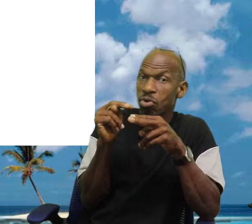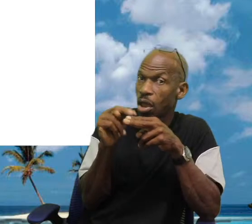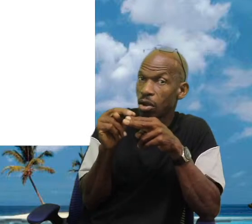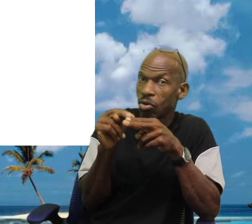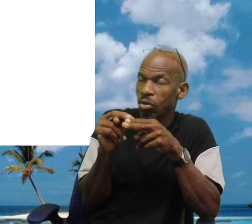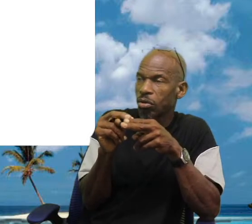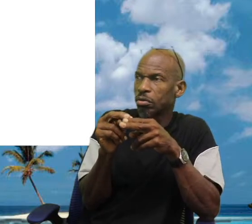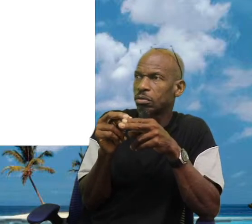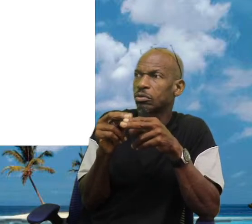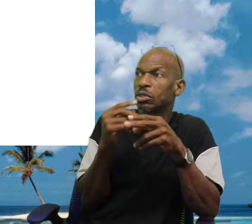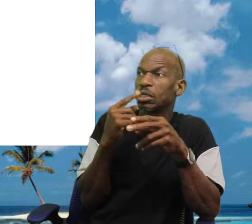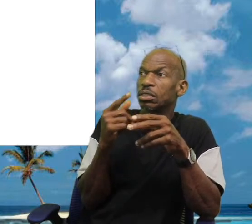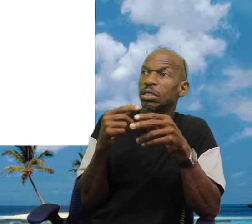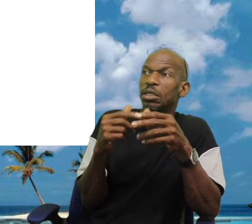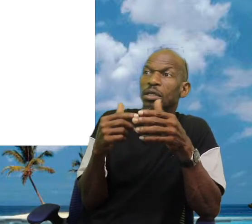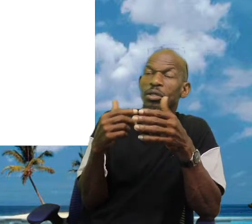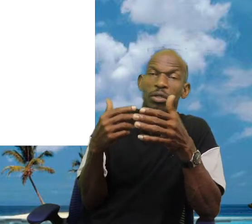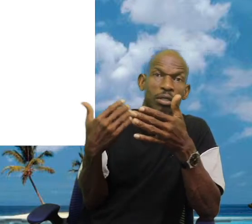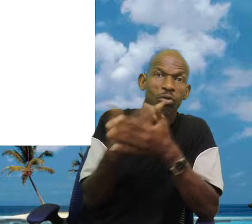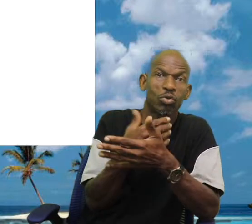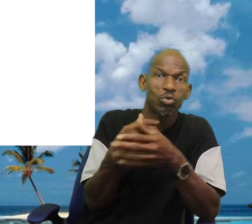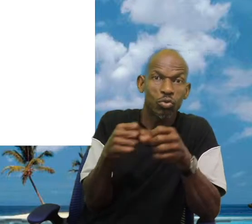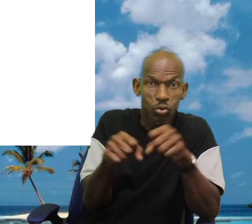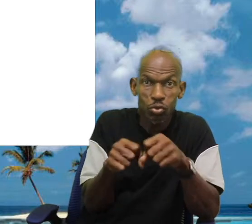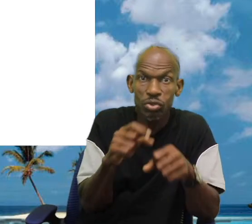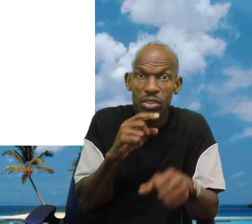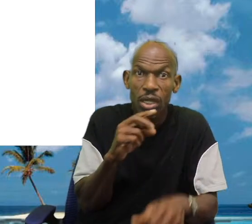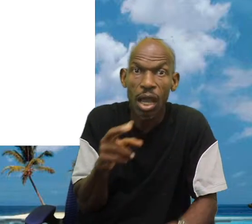Wet is an adjective to describe my new shoes.